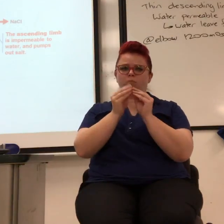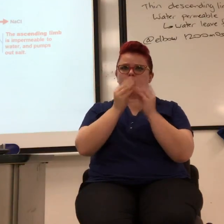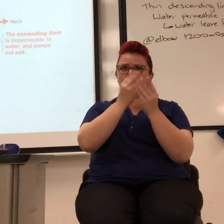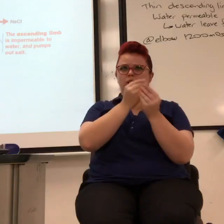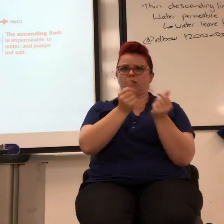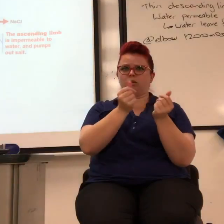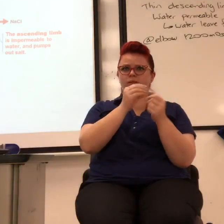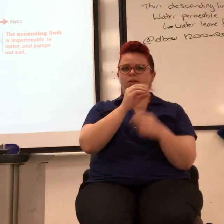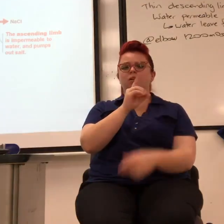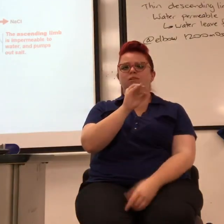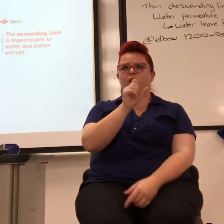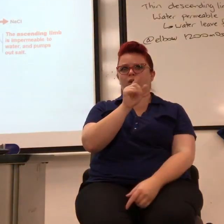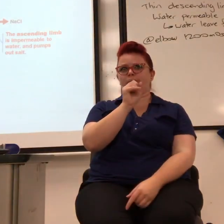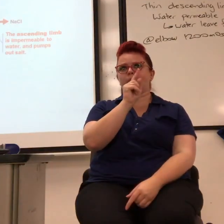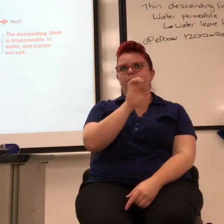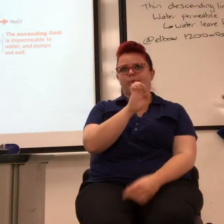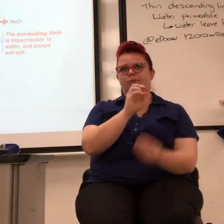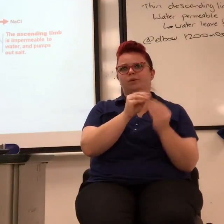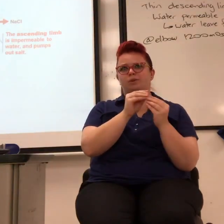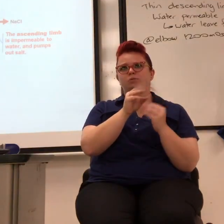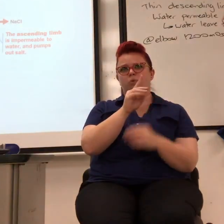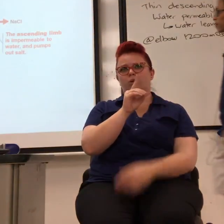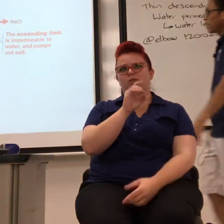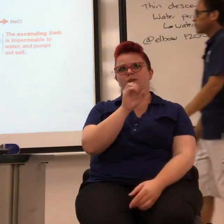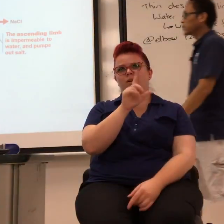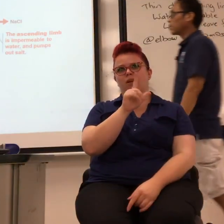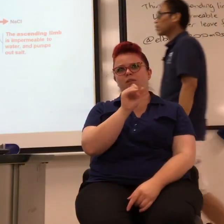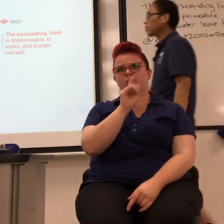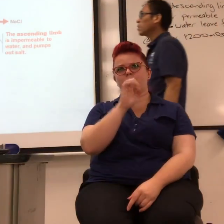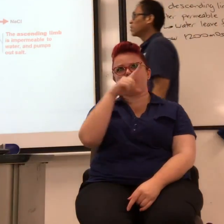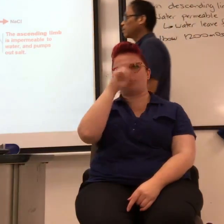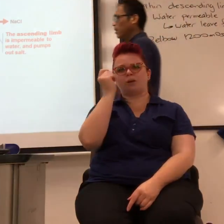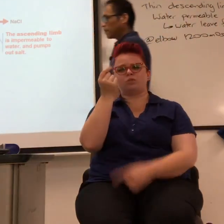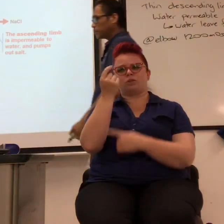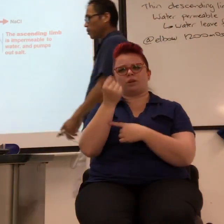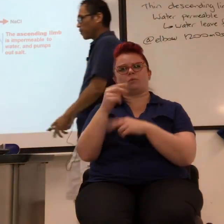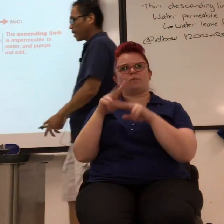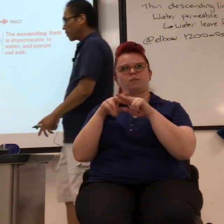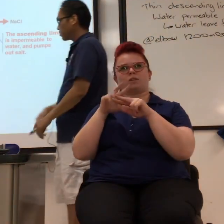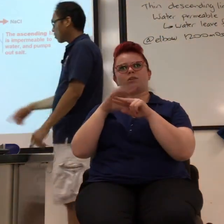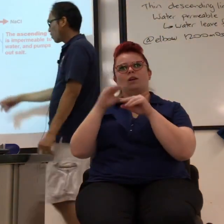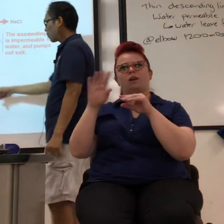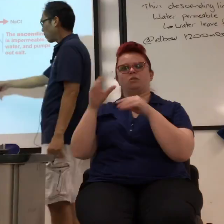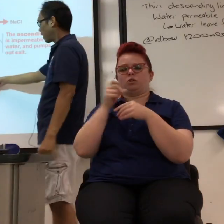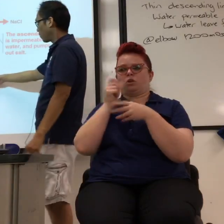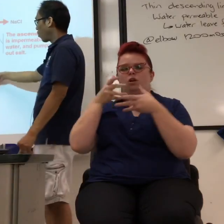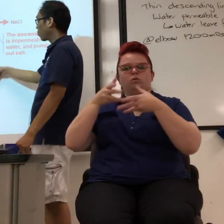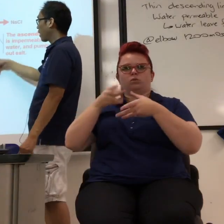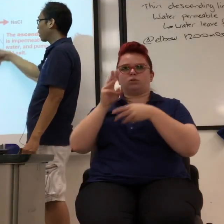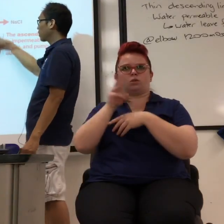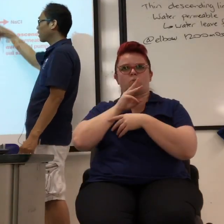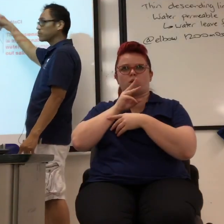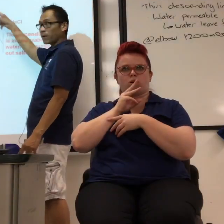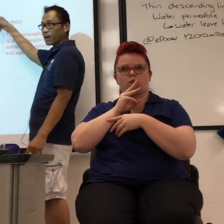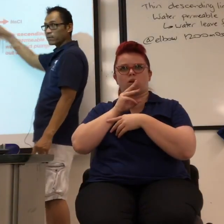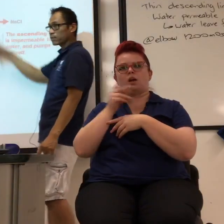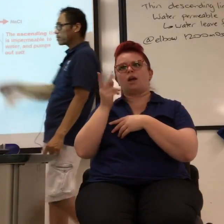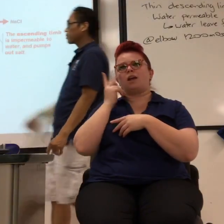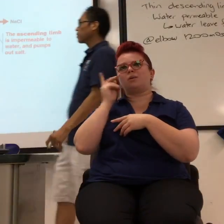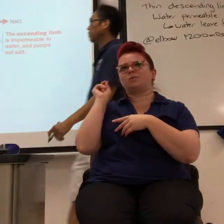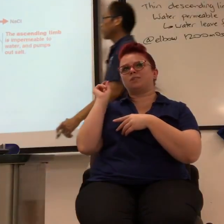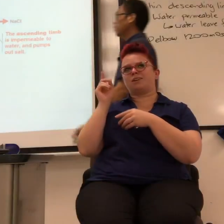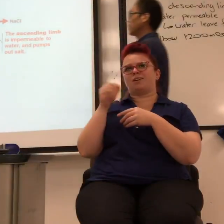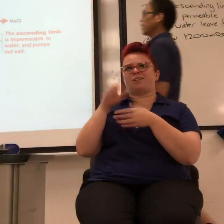It becomes more dilute. You're not losing the water and you've drawn out the salt. And they show that. They draw it from like more brown to less